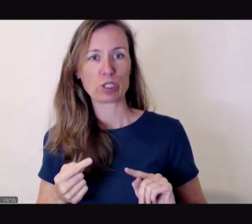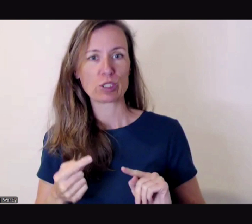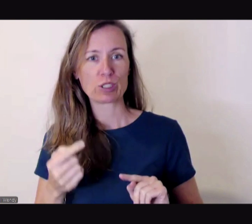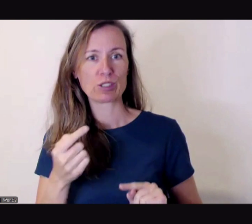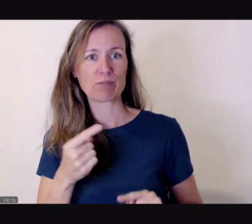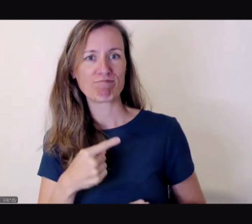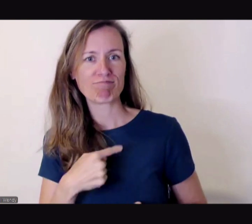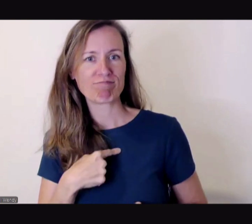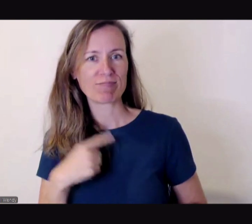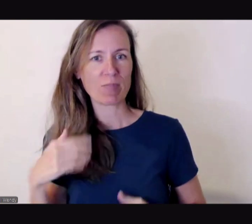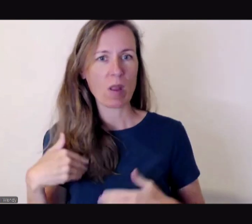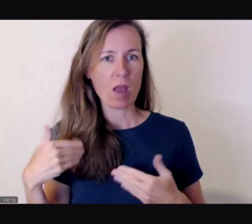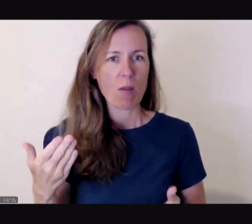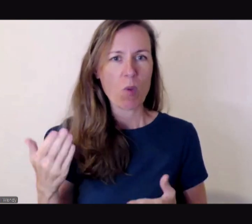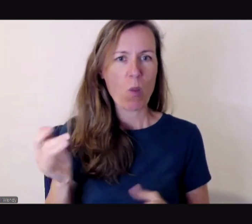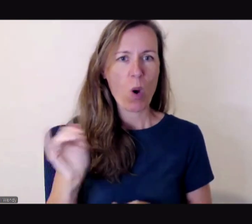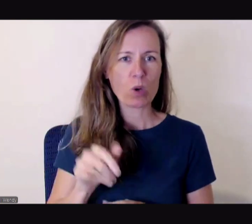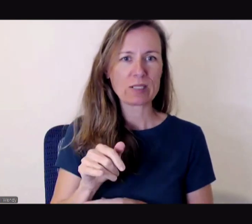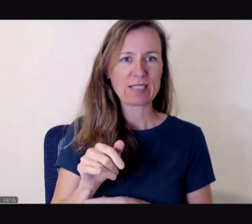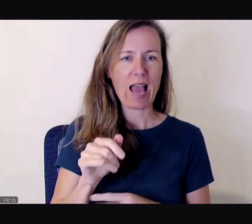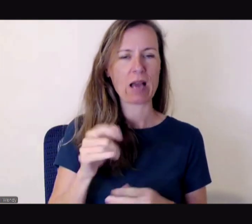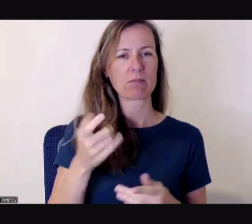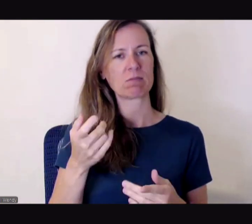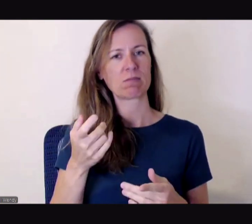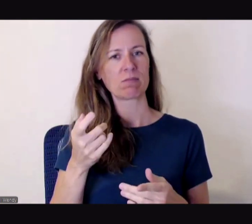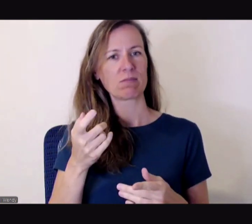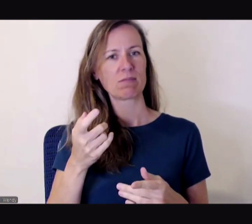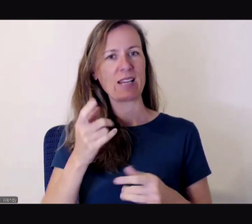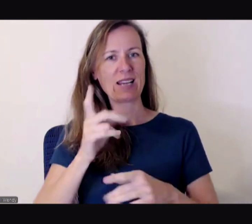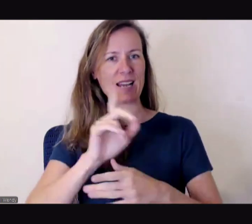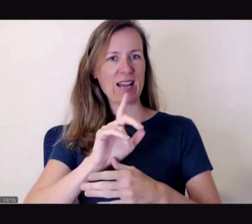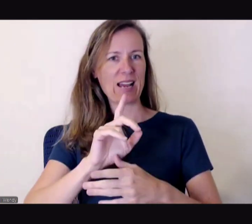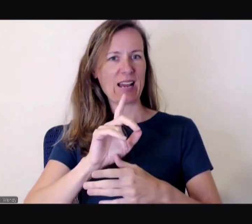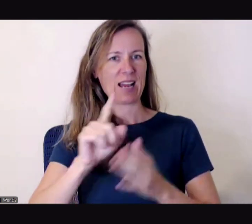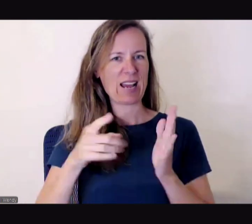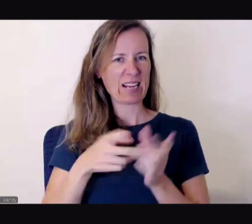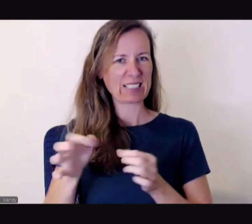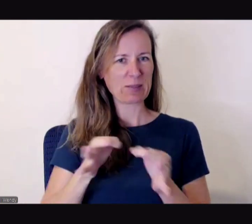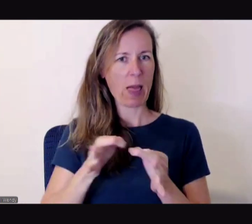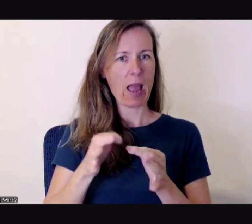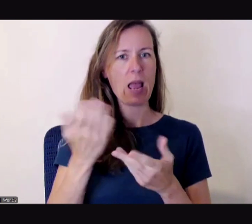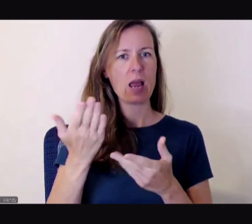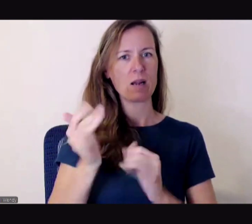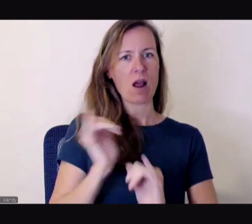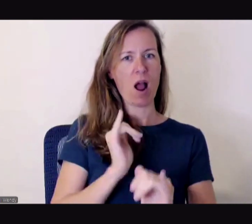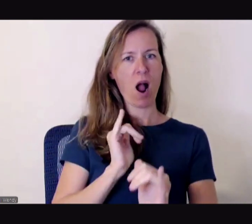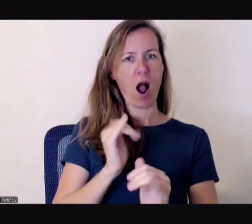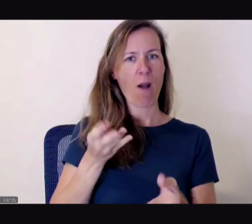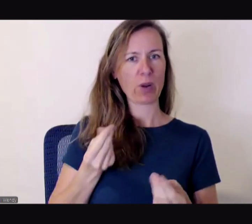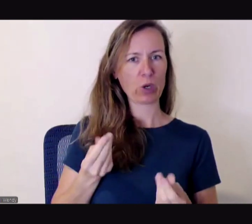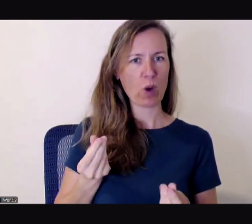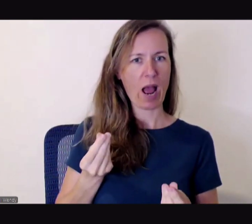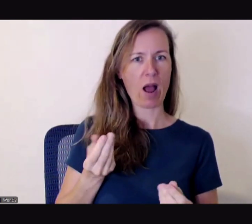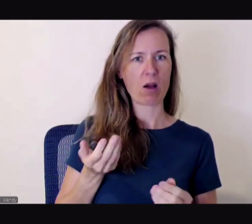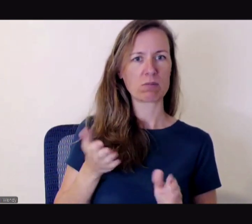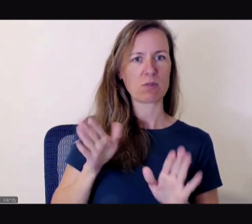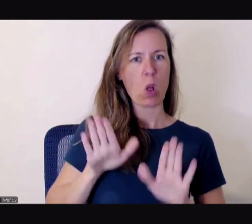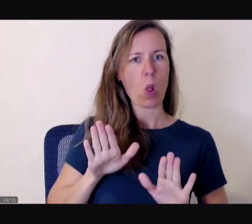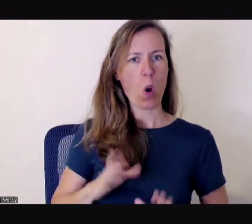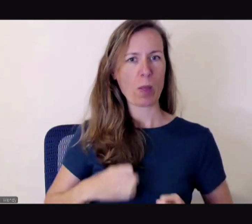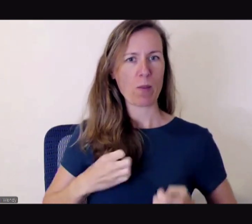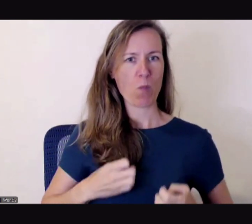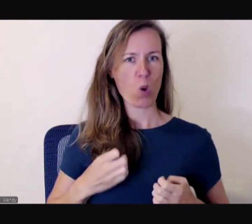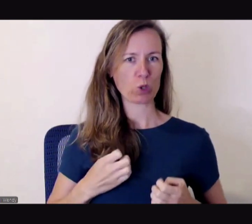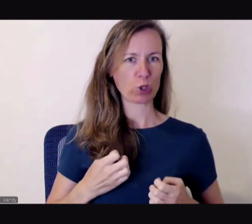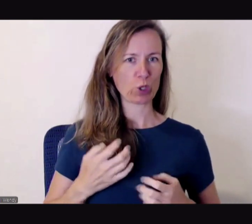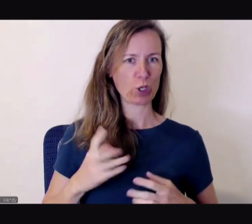quick. There are all sorts of reasons why people vote for candidates in political elections: economics, public safety, traffic congestion, climate change,